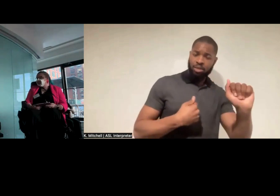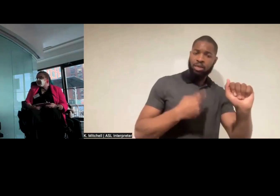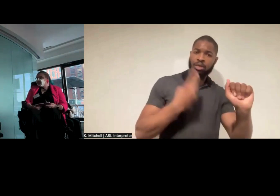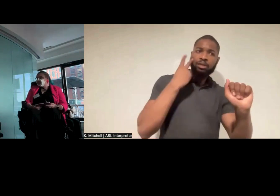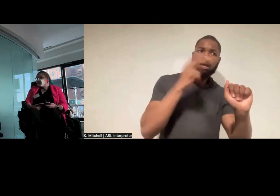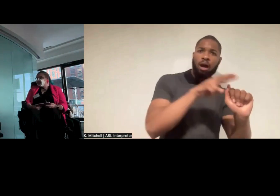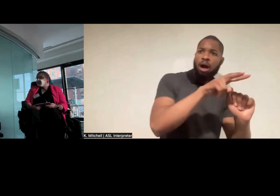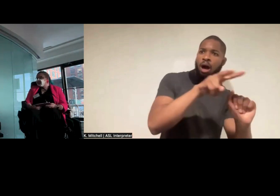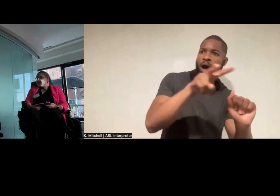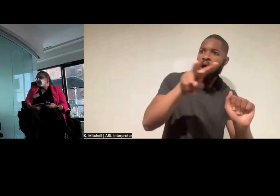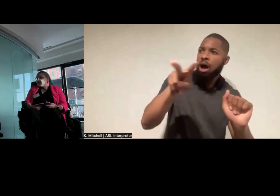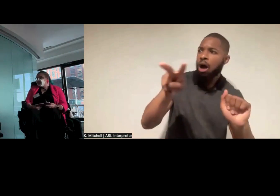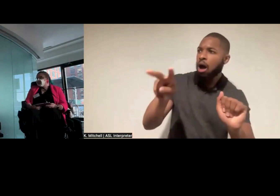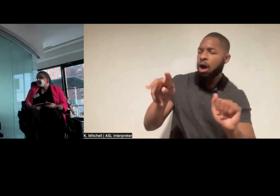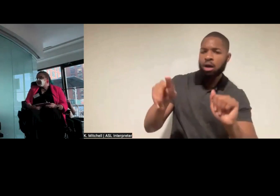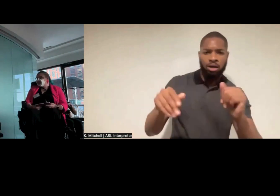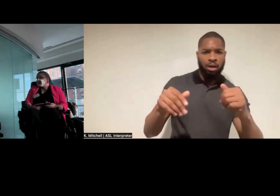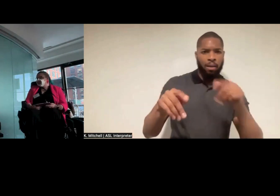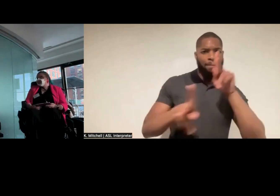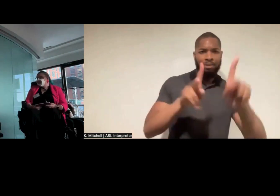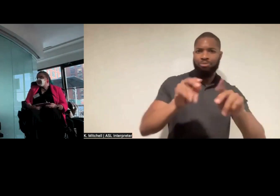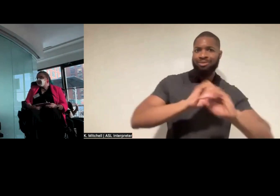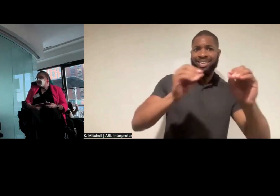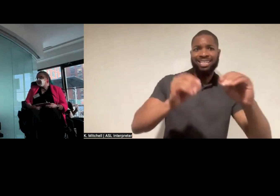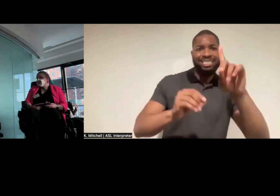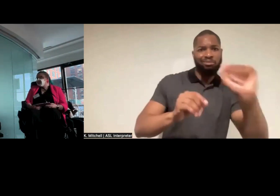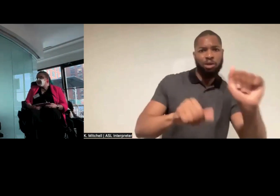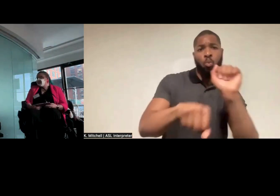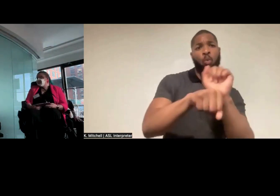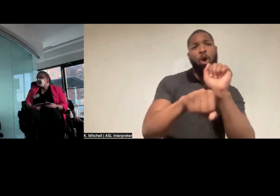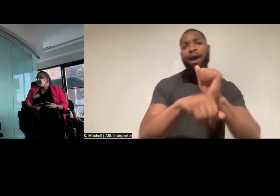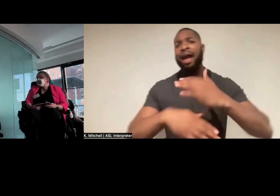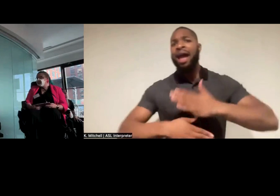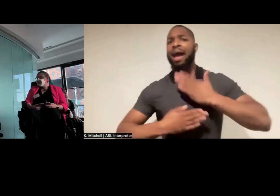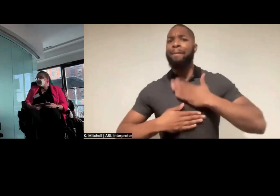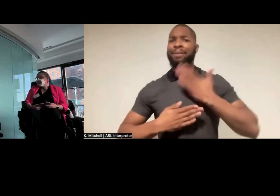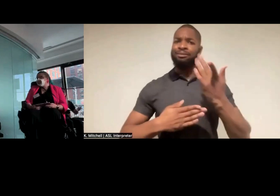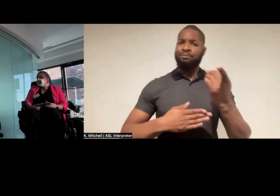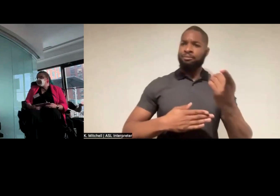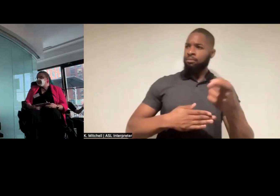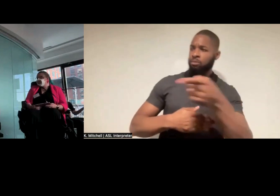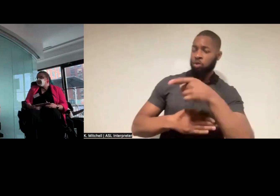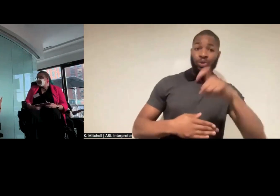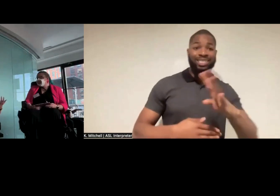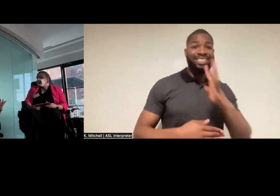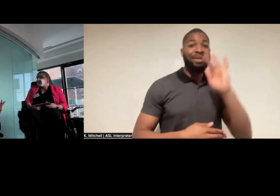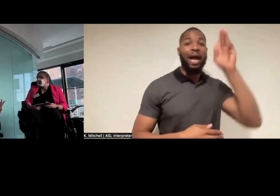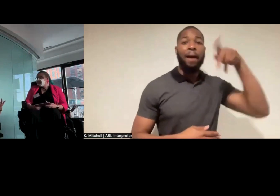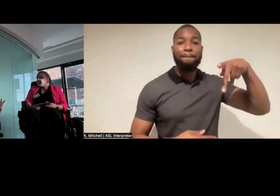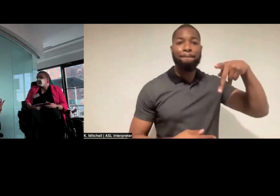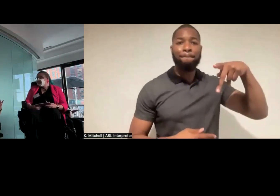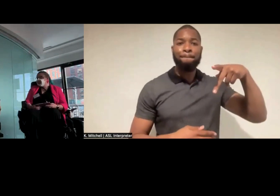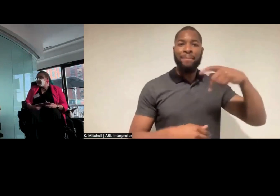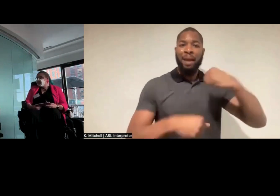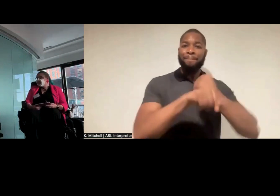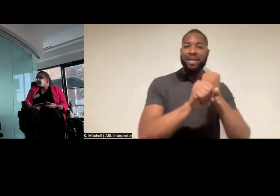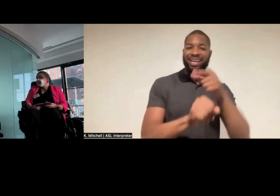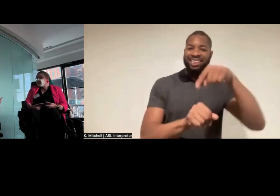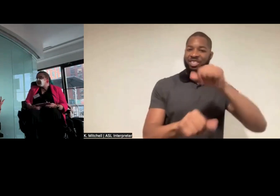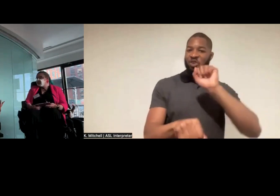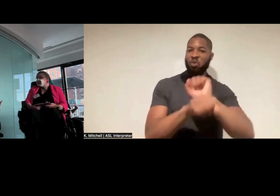see diversity, you need to speak up. You need to say that we need to diversify this workspace. Create a committee.